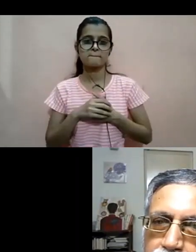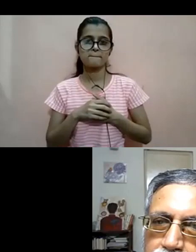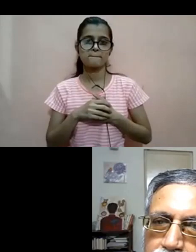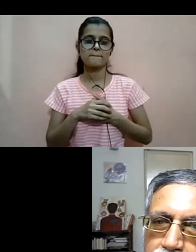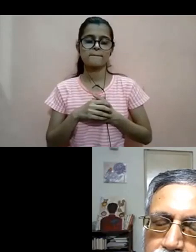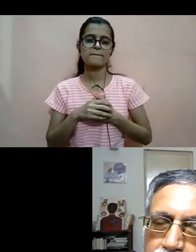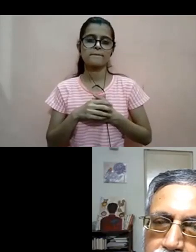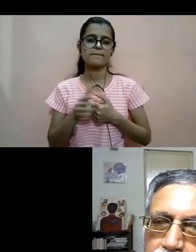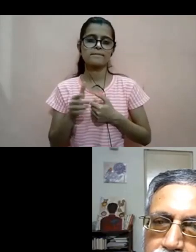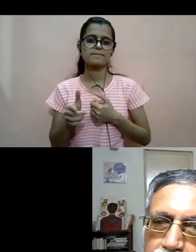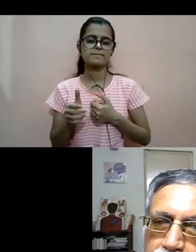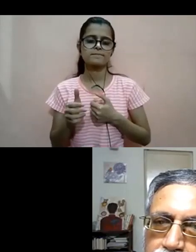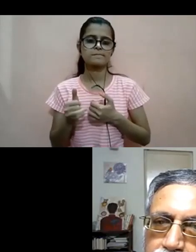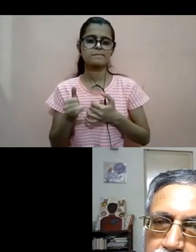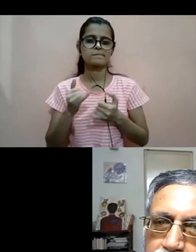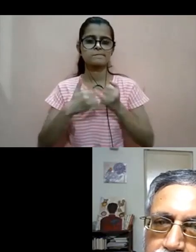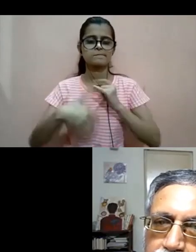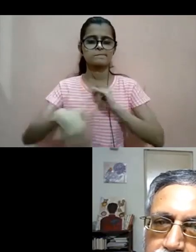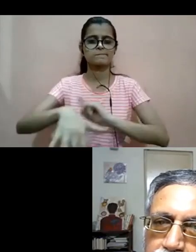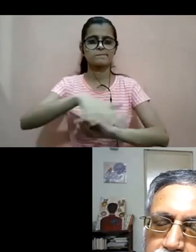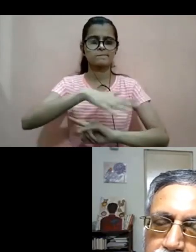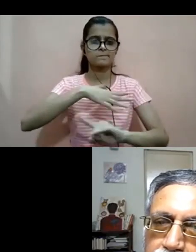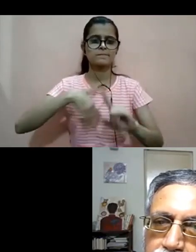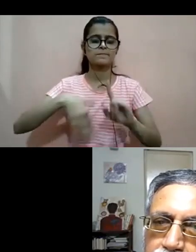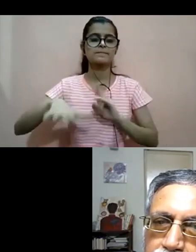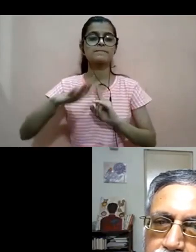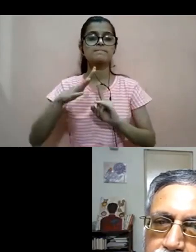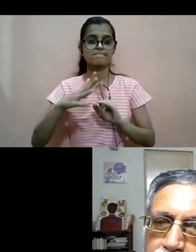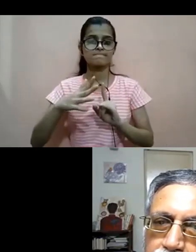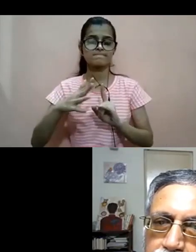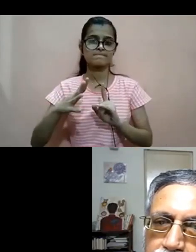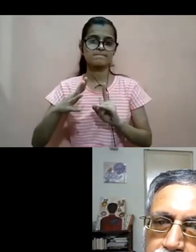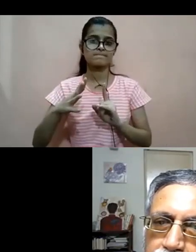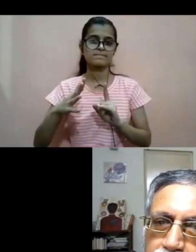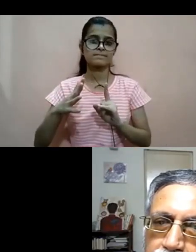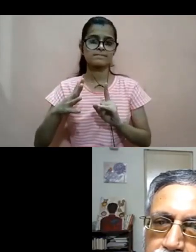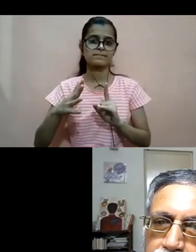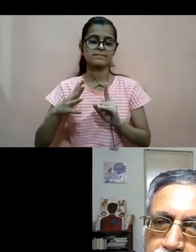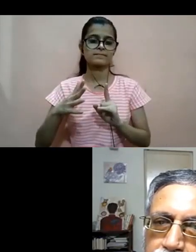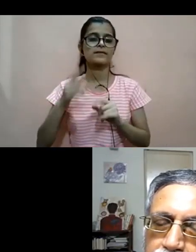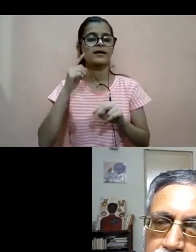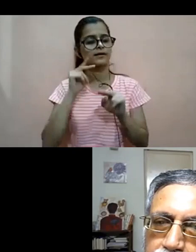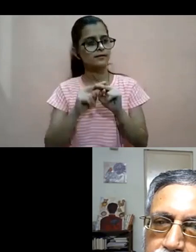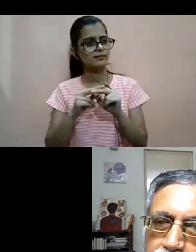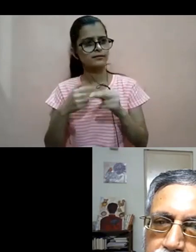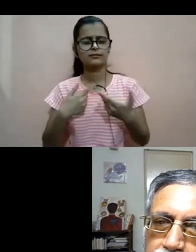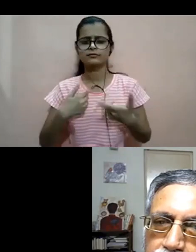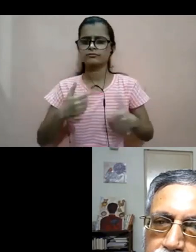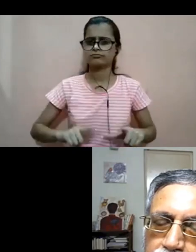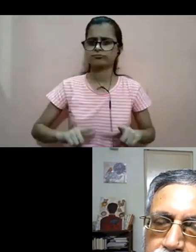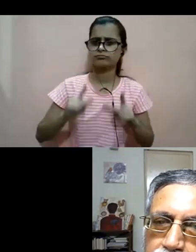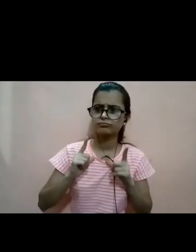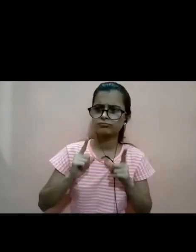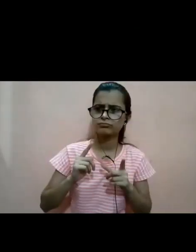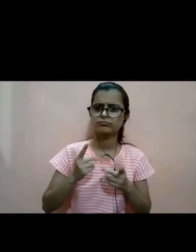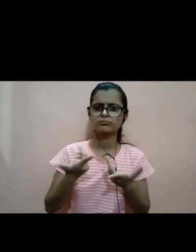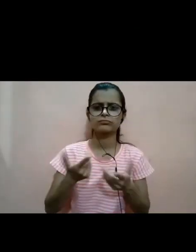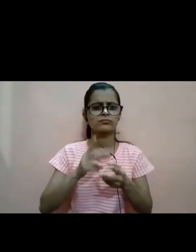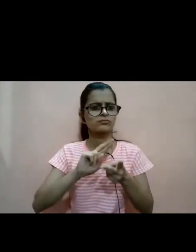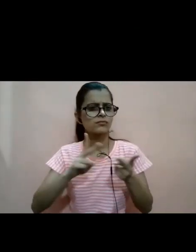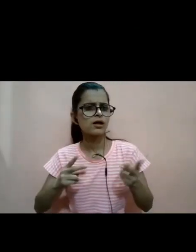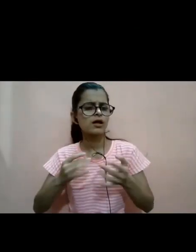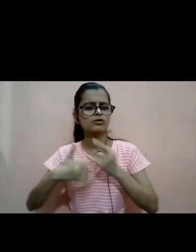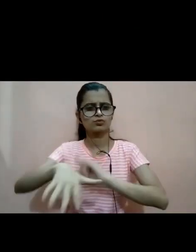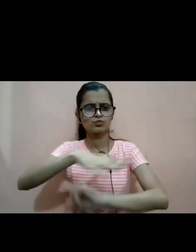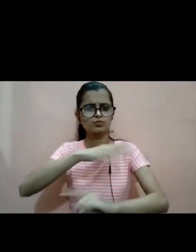So we should not consider desire in a social vacuum, as if we live alone or untouched by the social world.